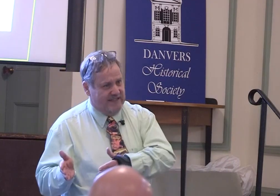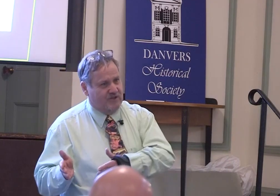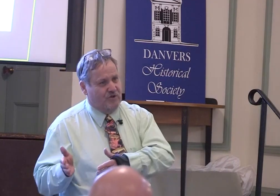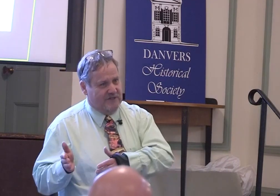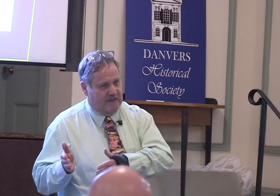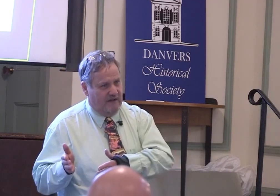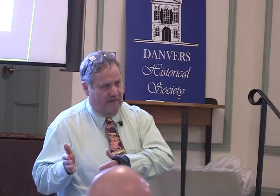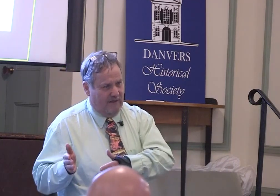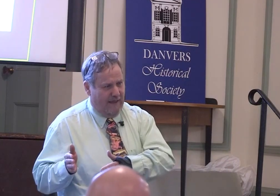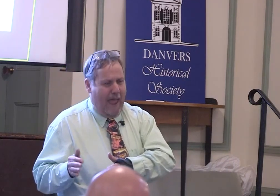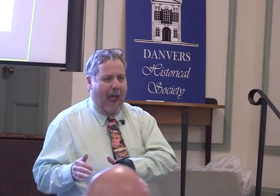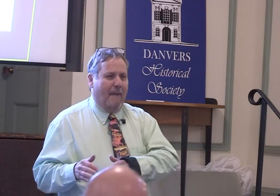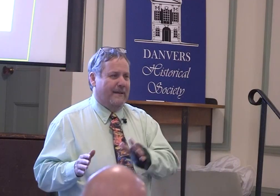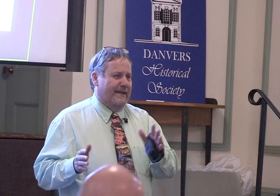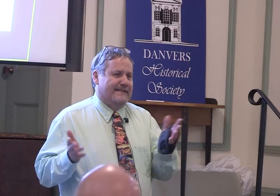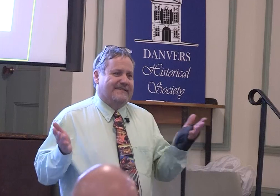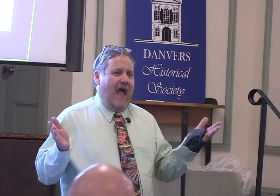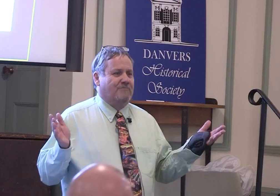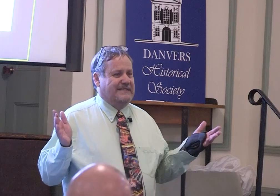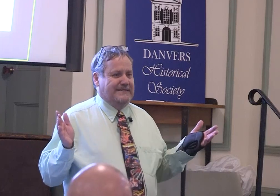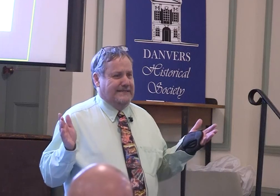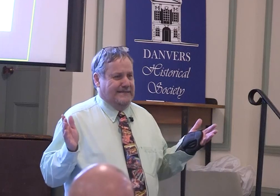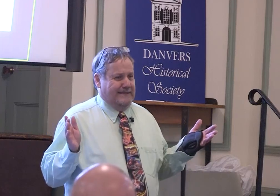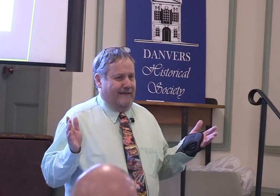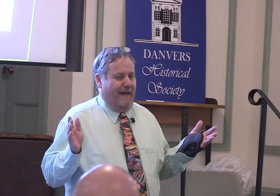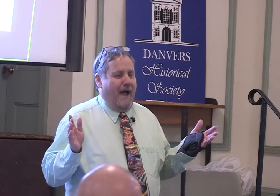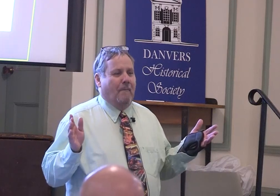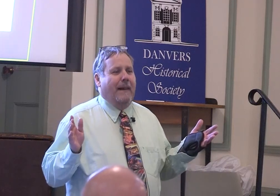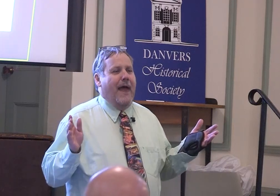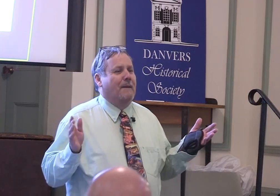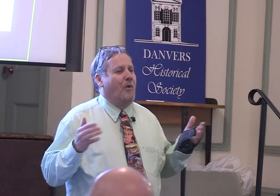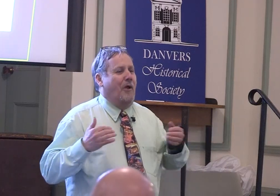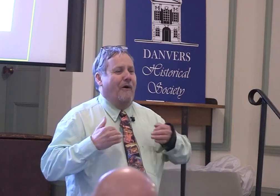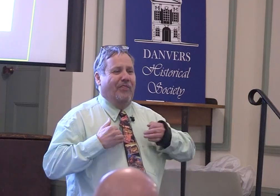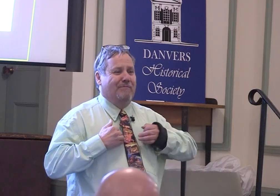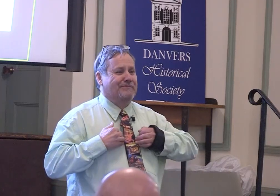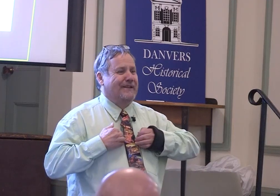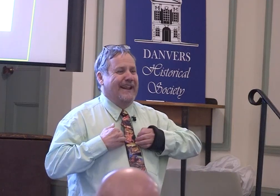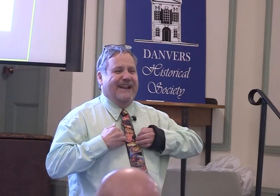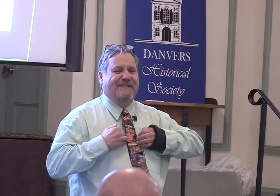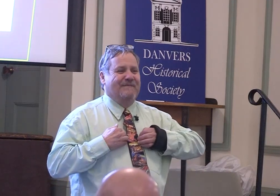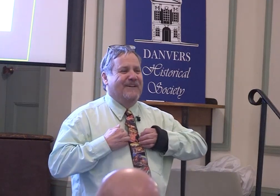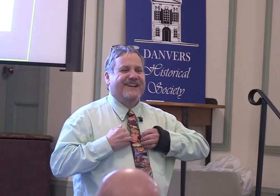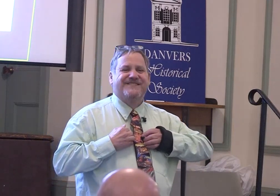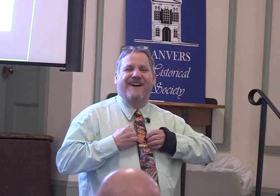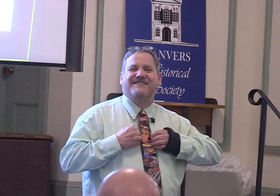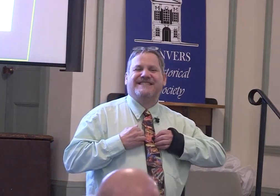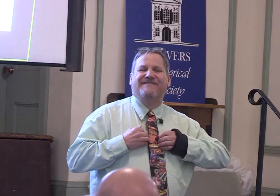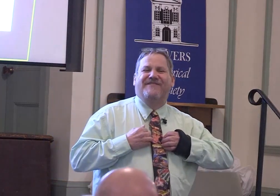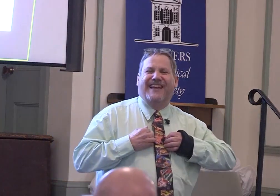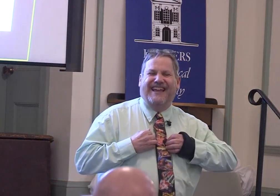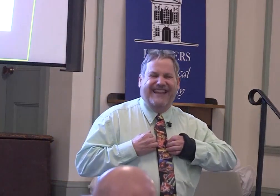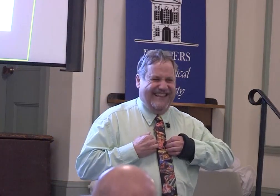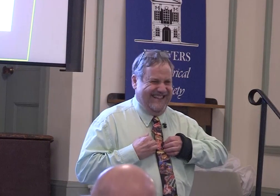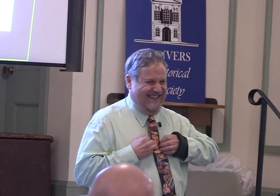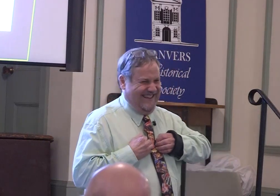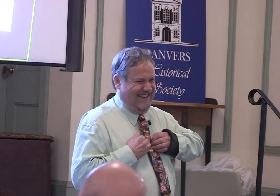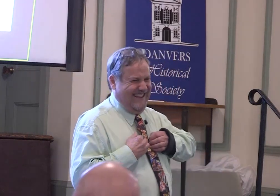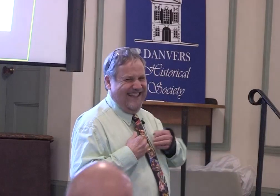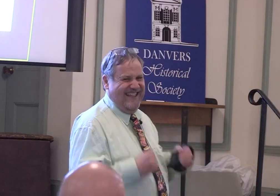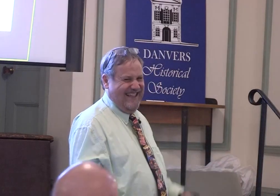to skilled nursing. I mean, it sounds easy. I'm glad I'm not on the board anymore. So it's